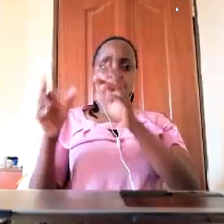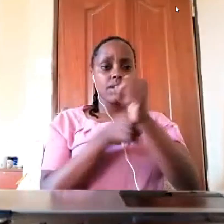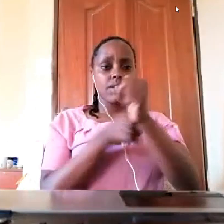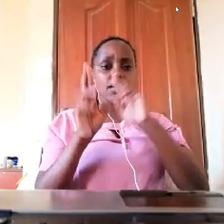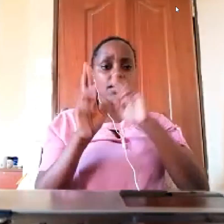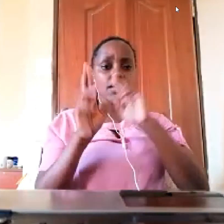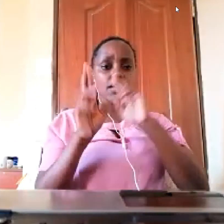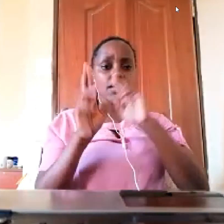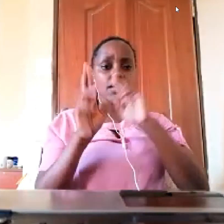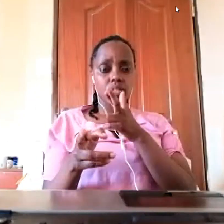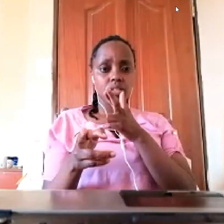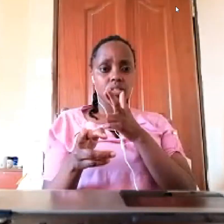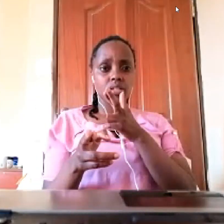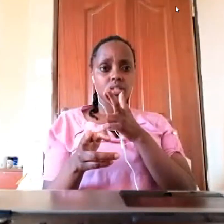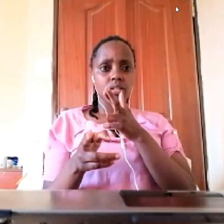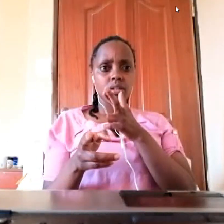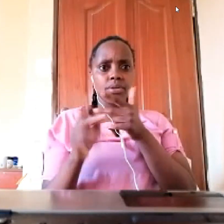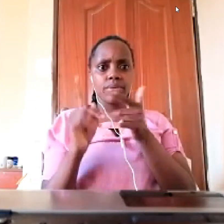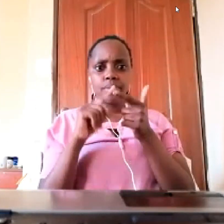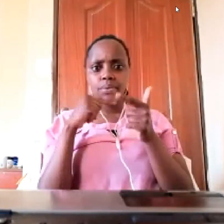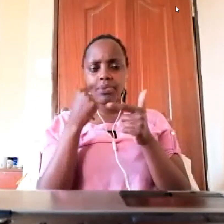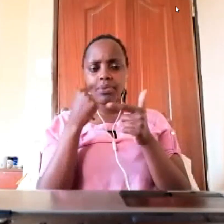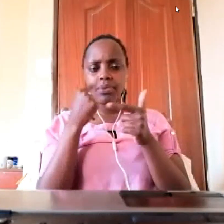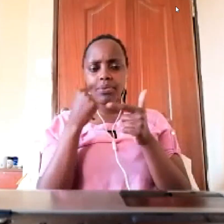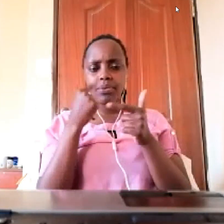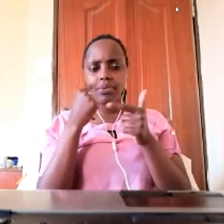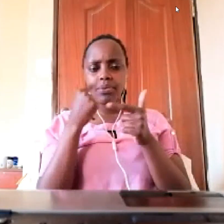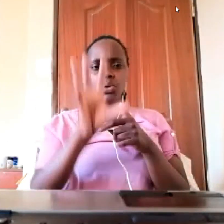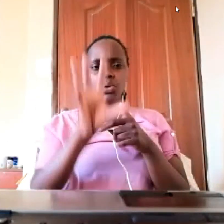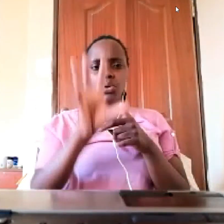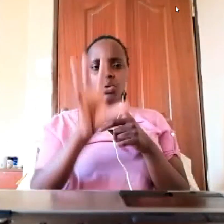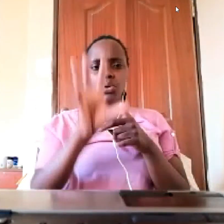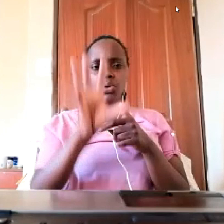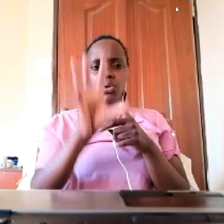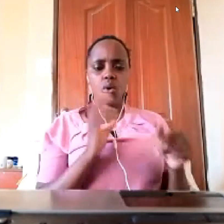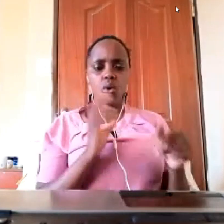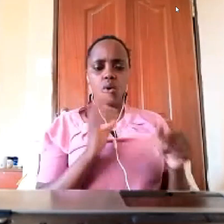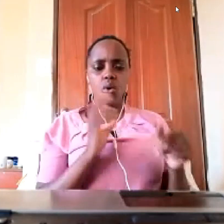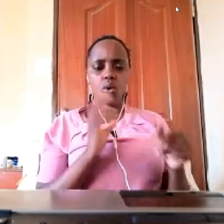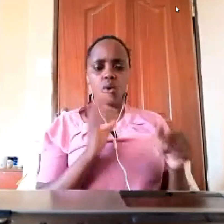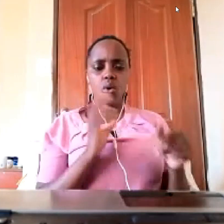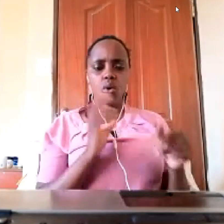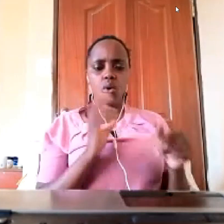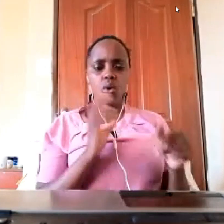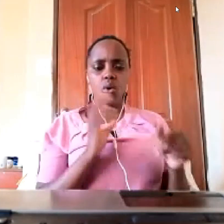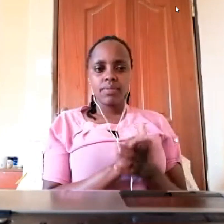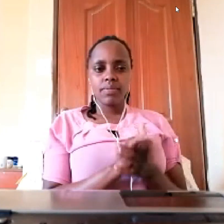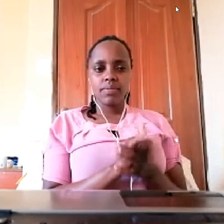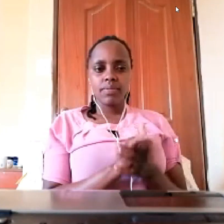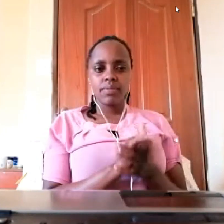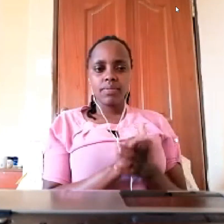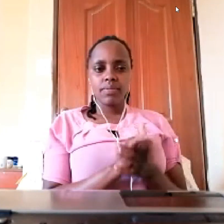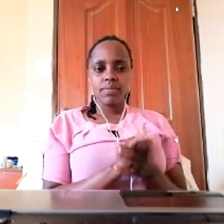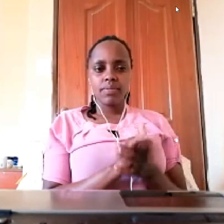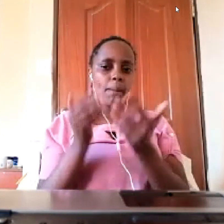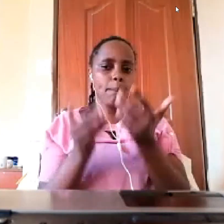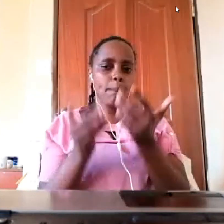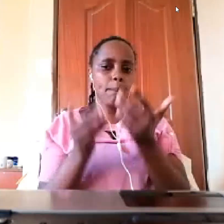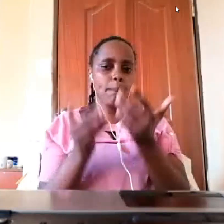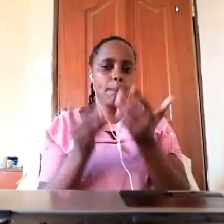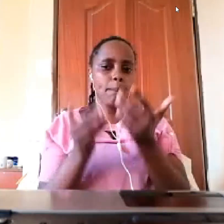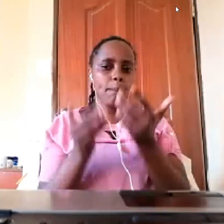complementary report to the African Committee? So, and also